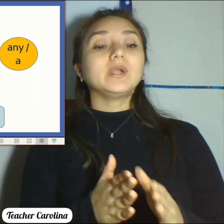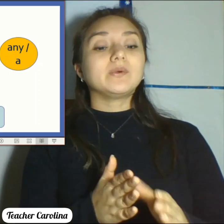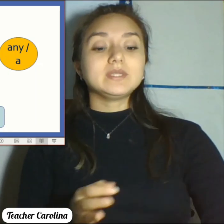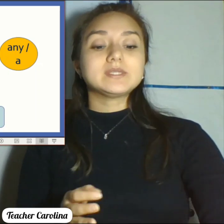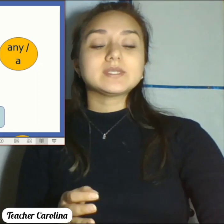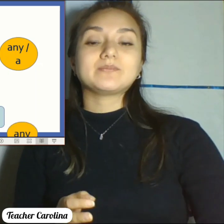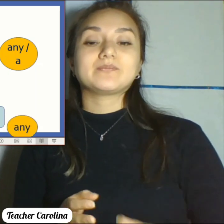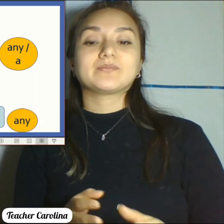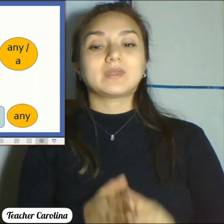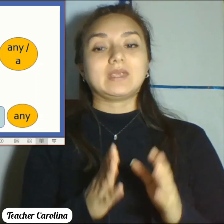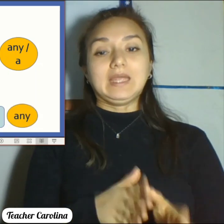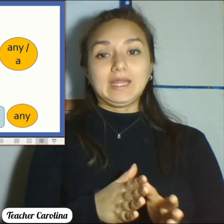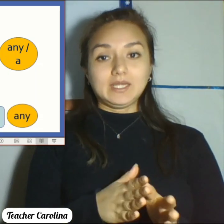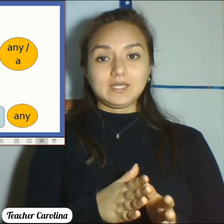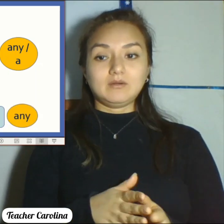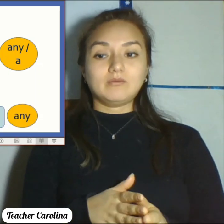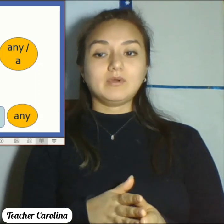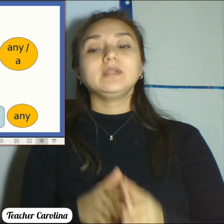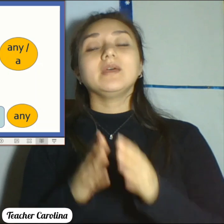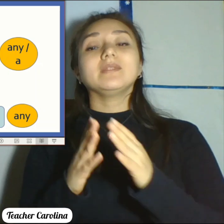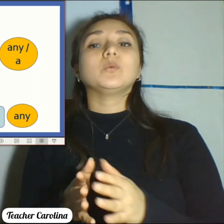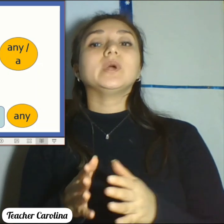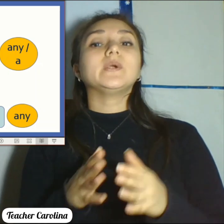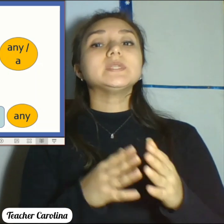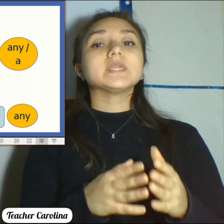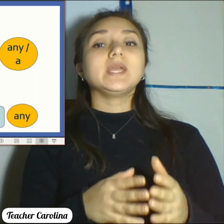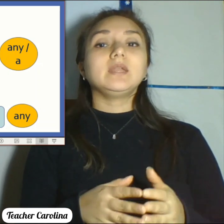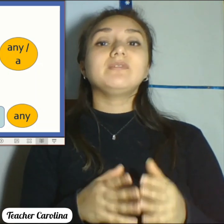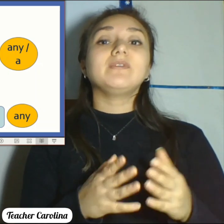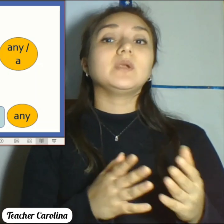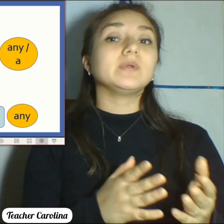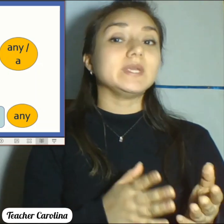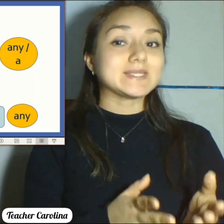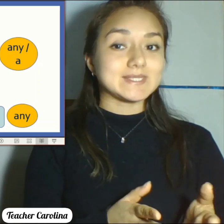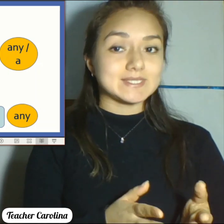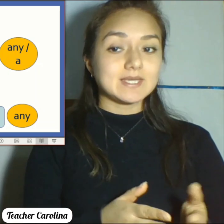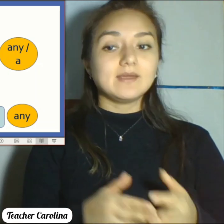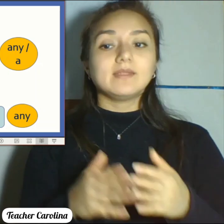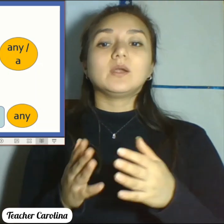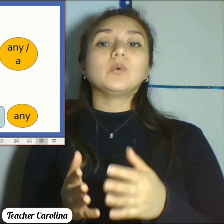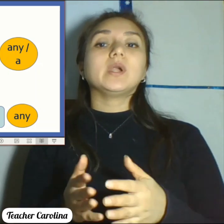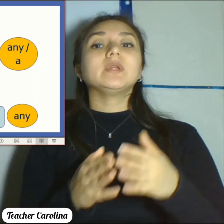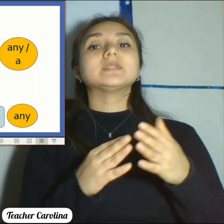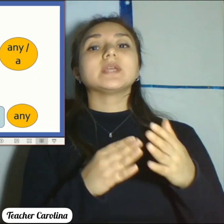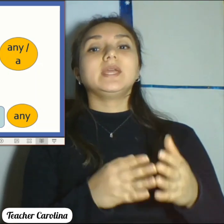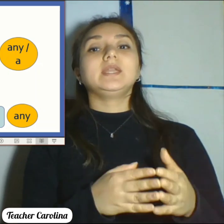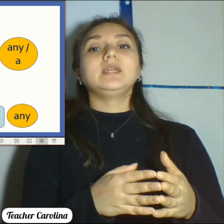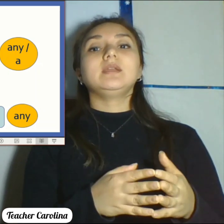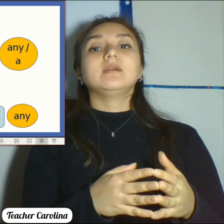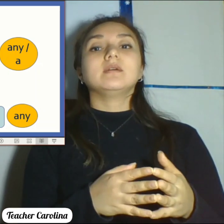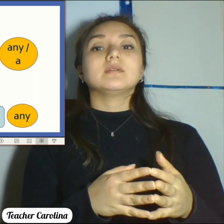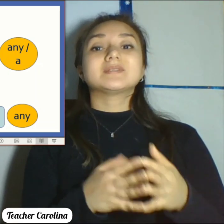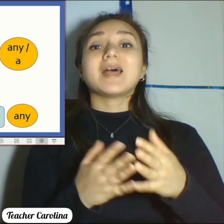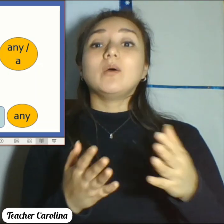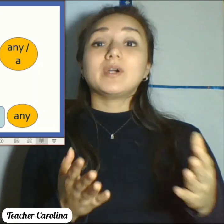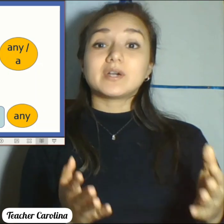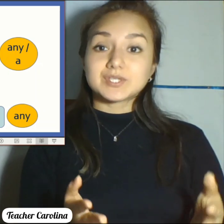weren't any, right? There weren't any fairies. There weren't any